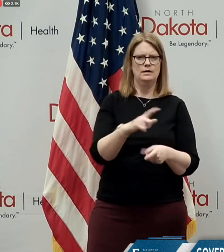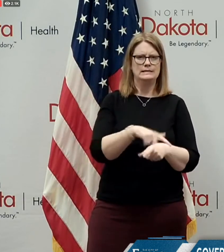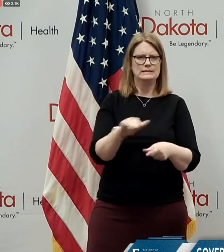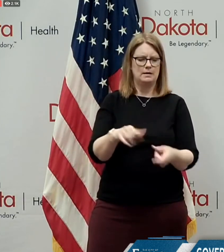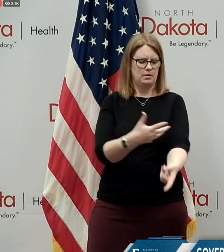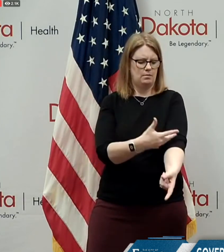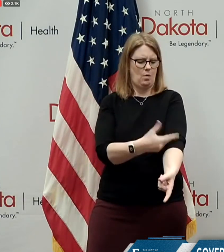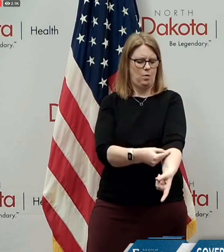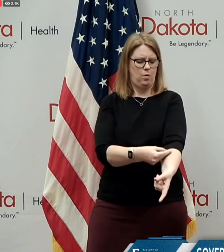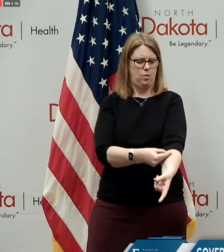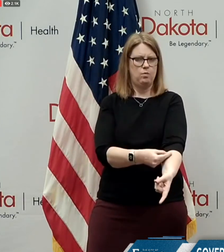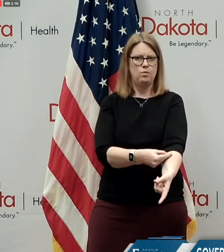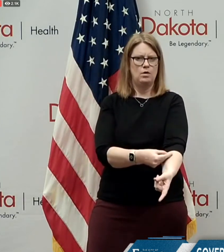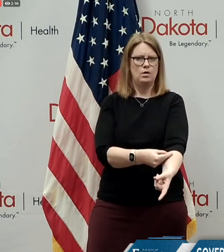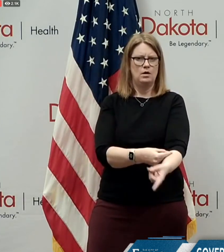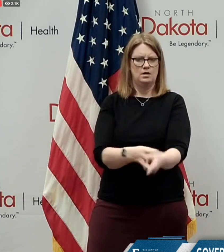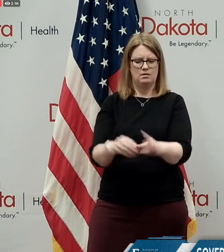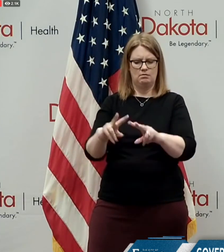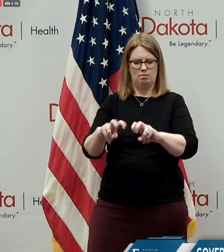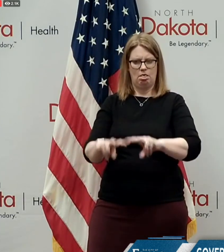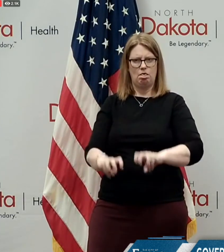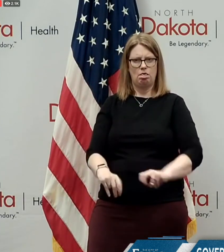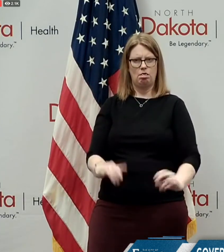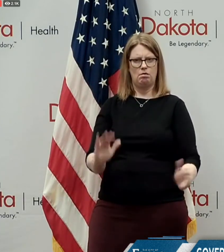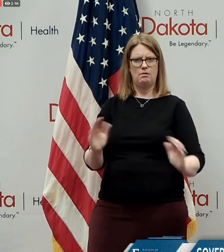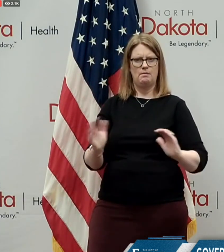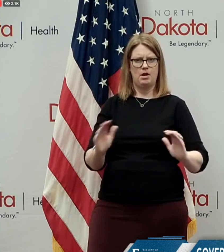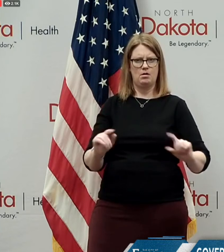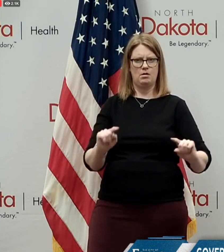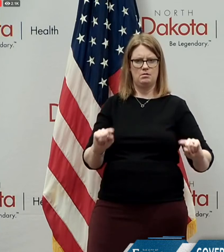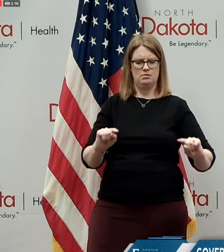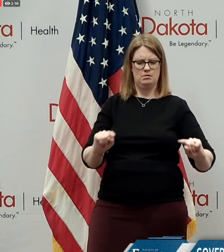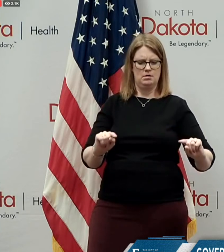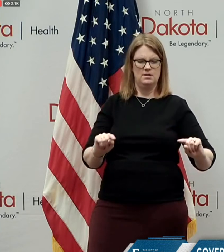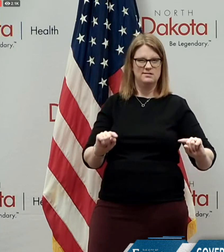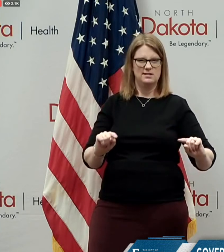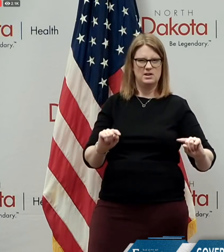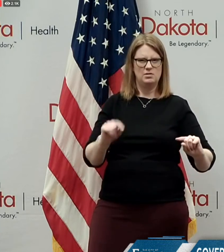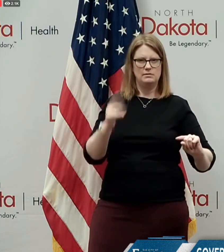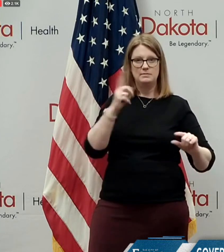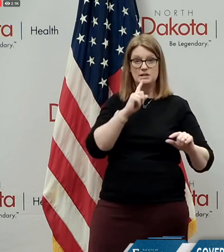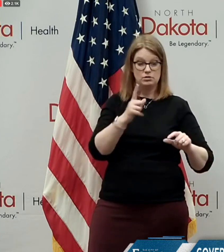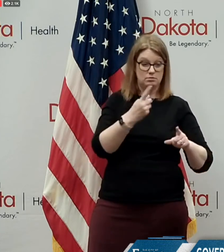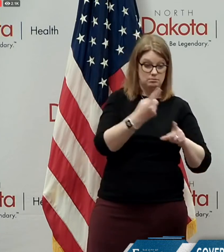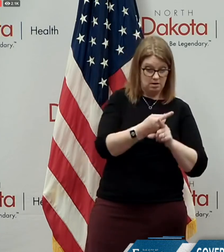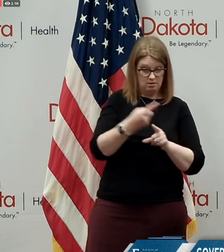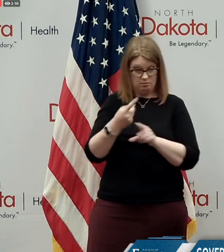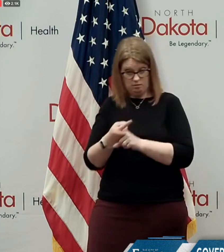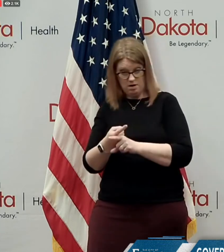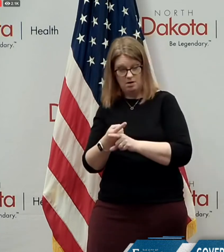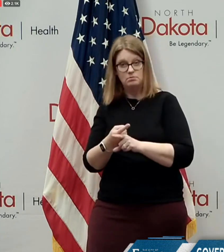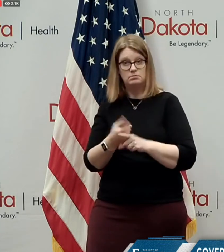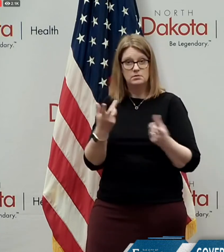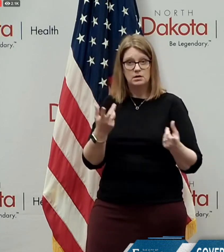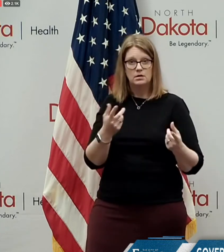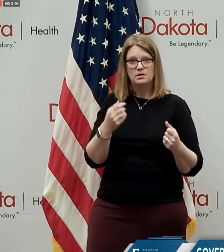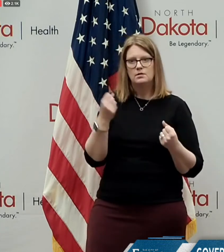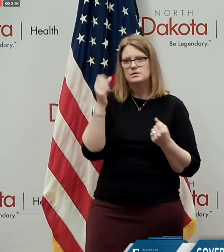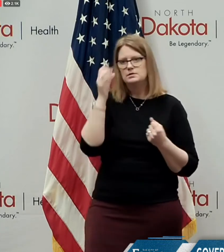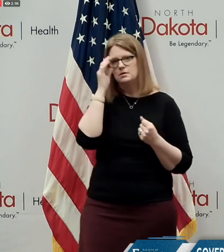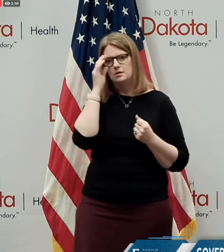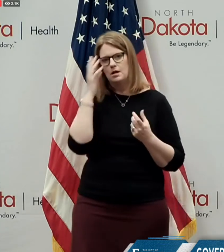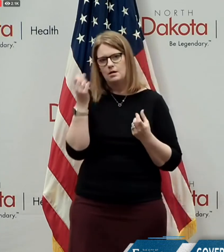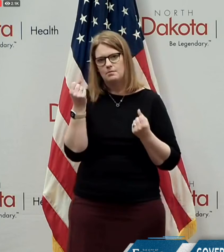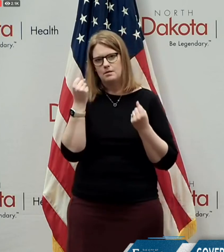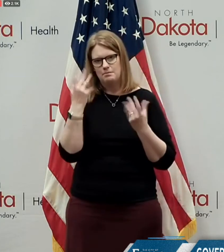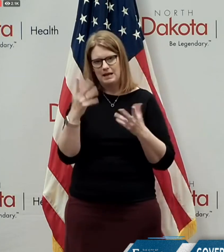blood draw, and then comparing the results between them. And I'll make a point to see, because I think there was hundreds, if not many hundreds of